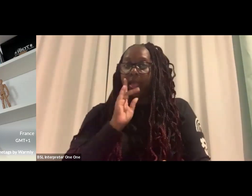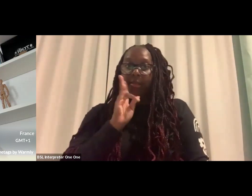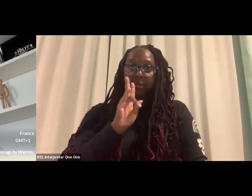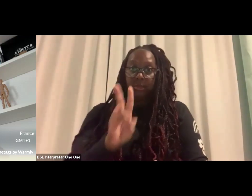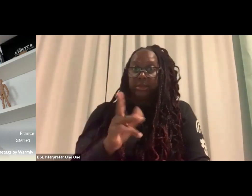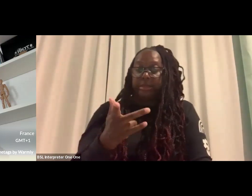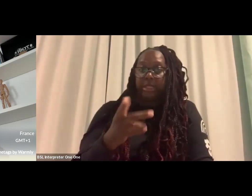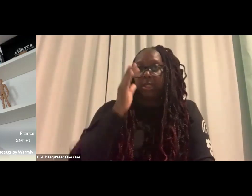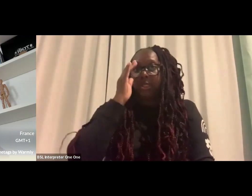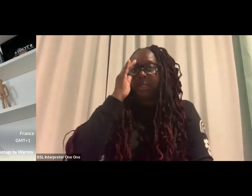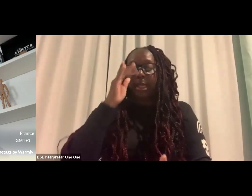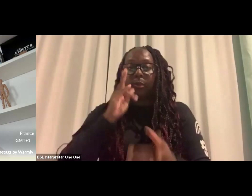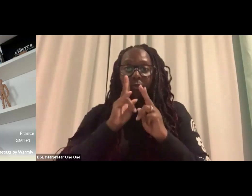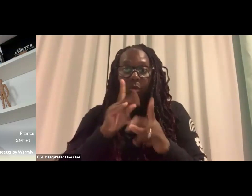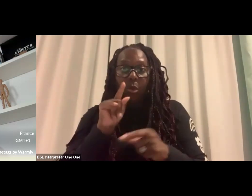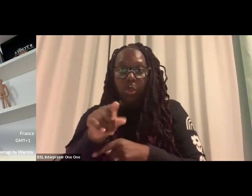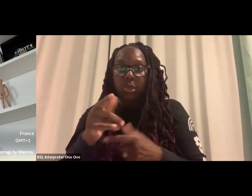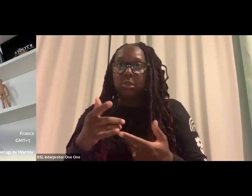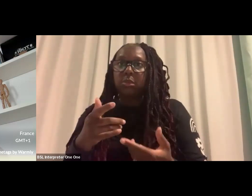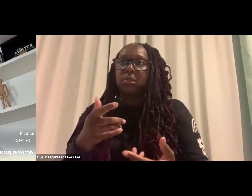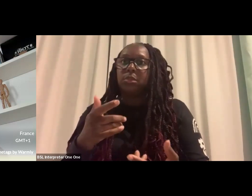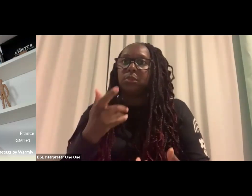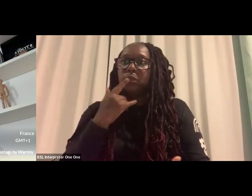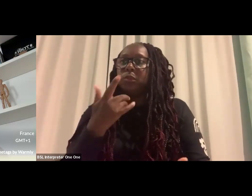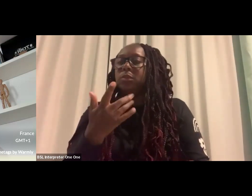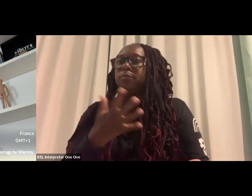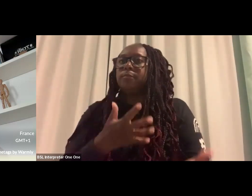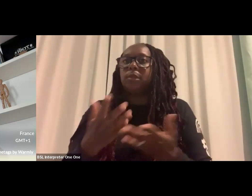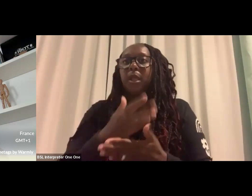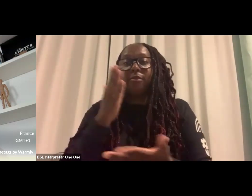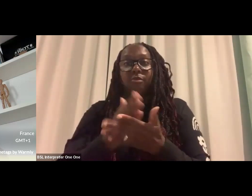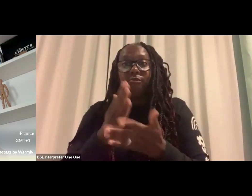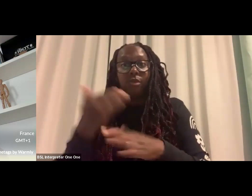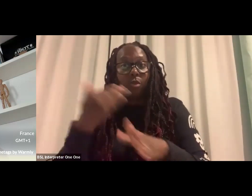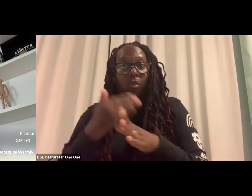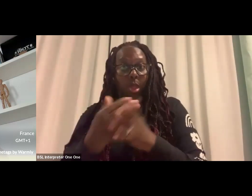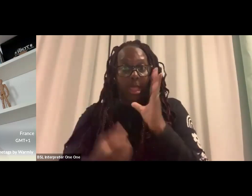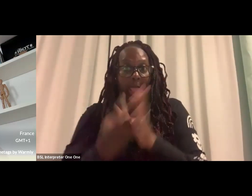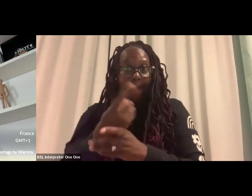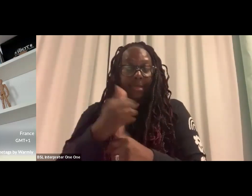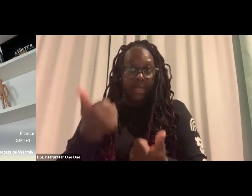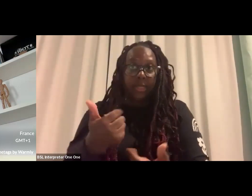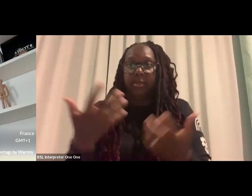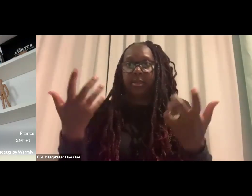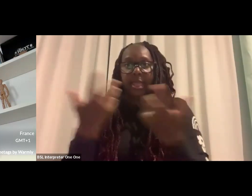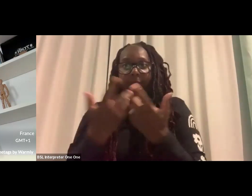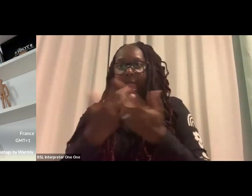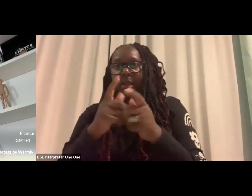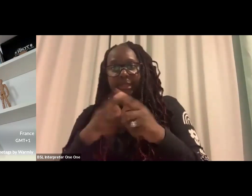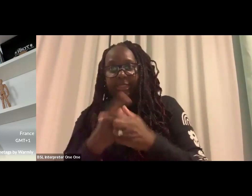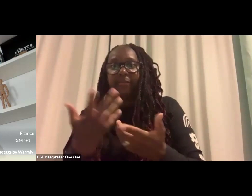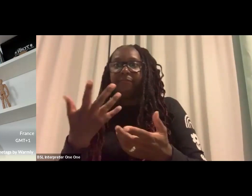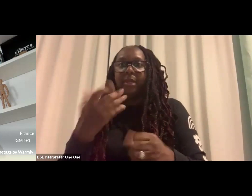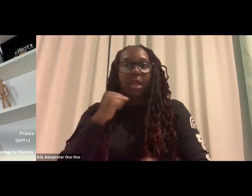wellbeingeconomycourse.org, and very much looking forward to going into the real work that's happening on this, and how different governments